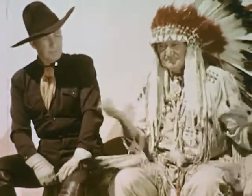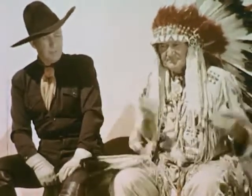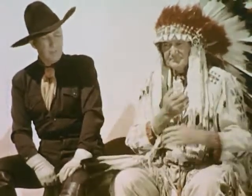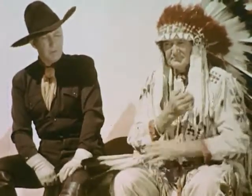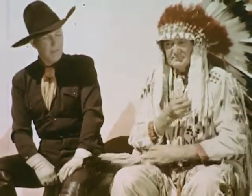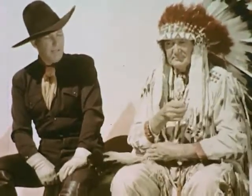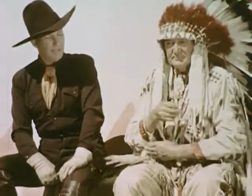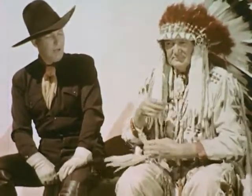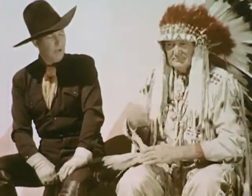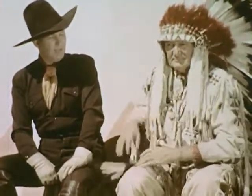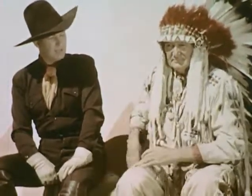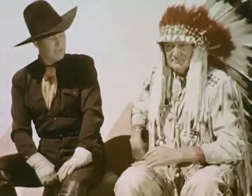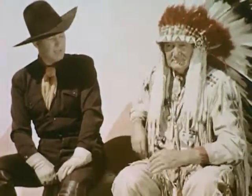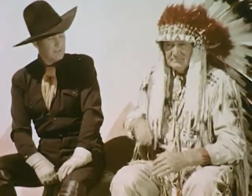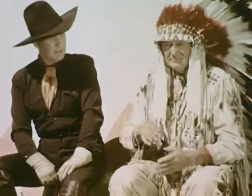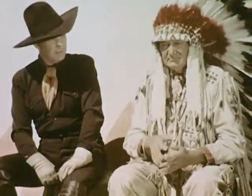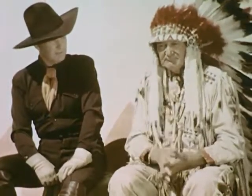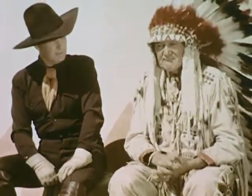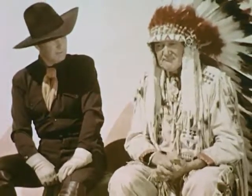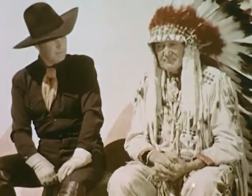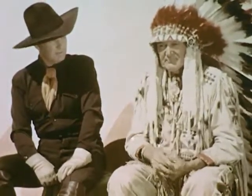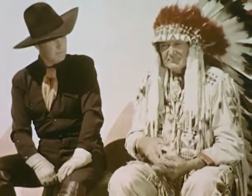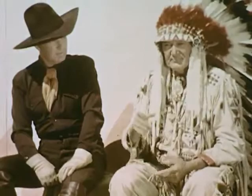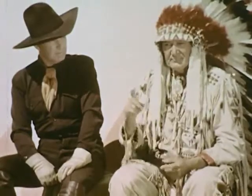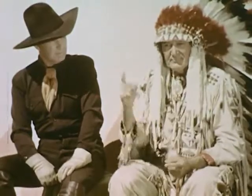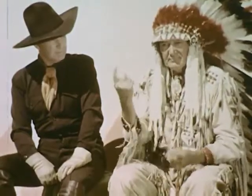my people had all this country.